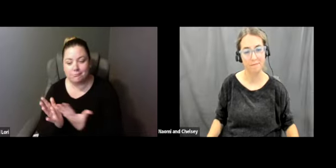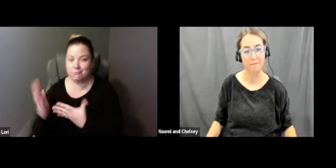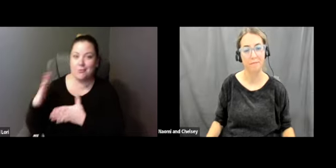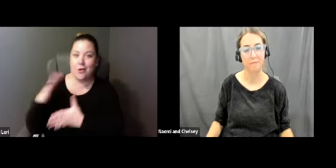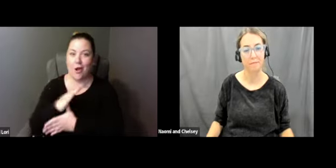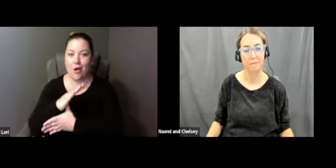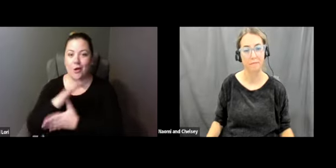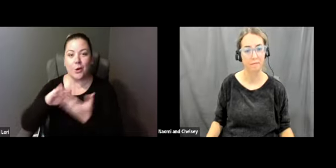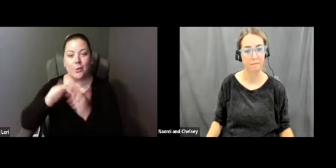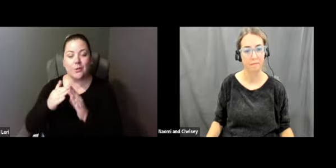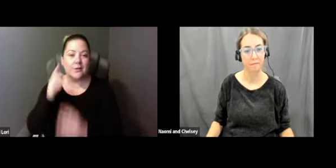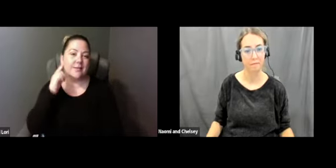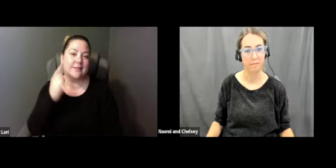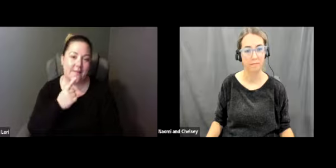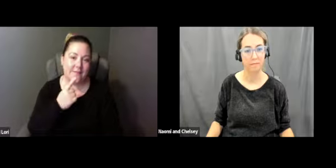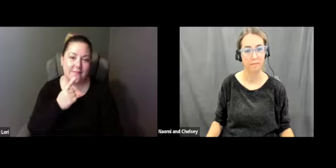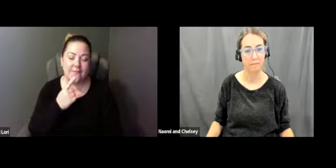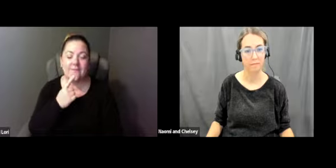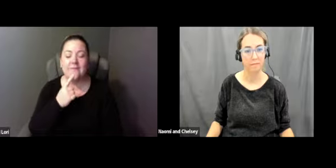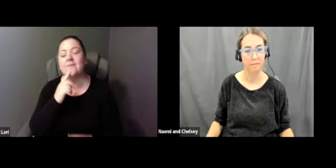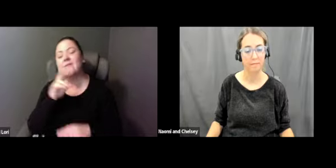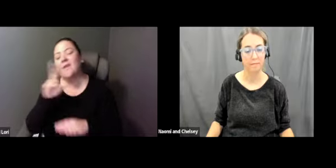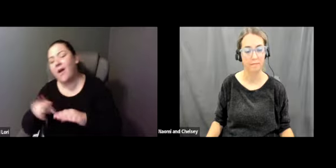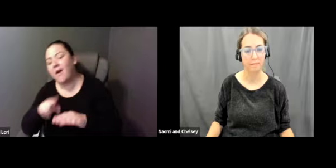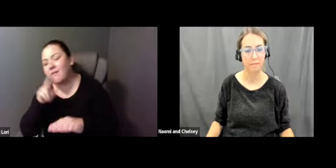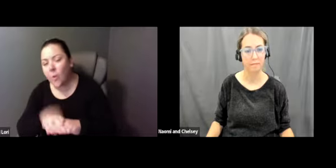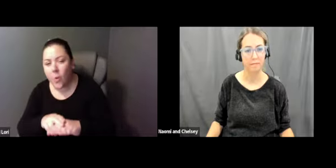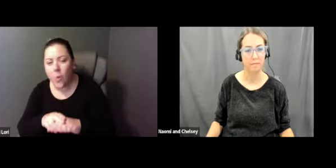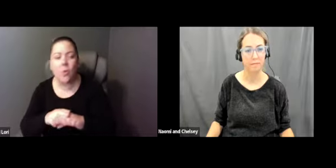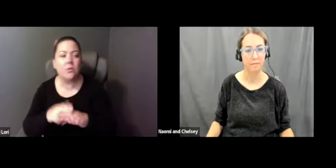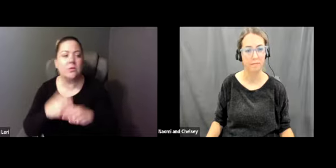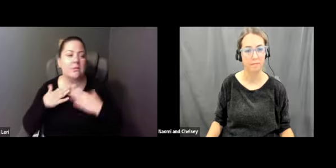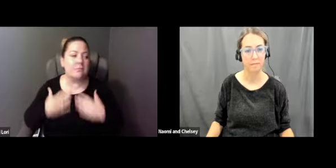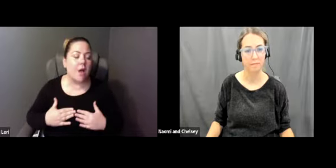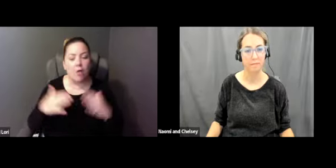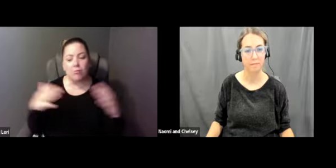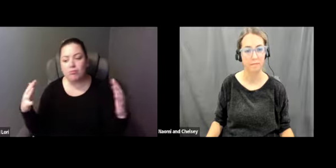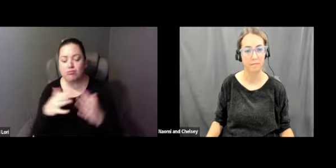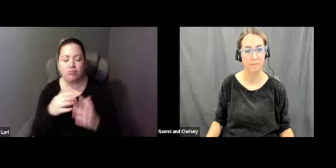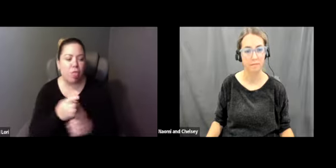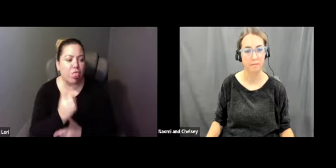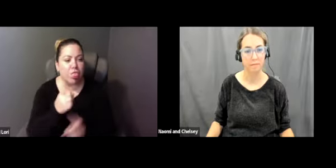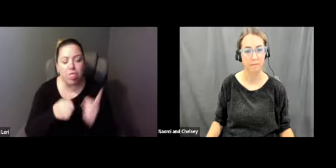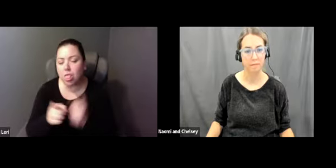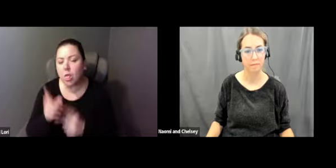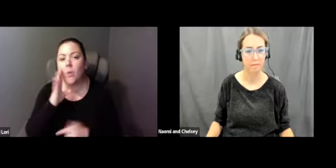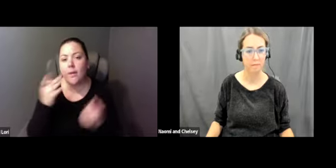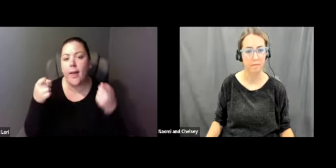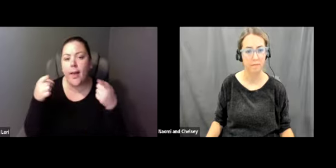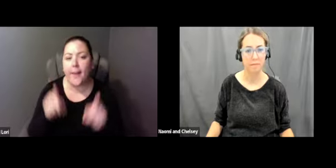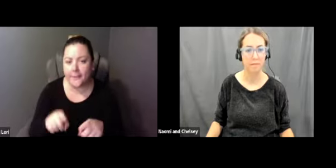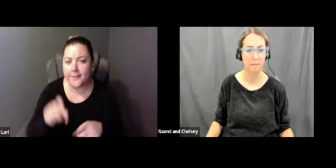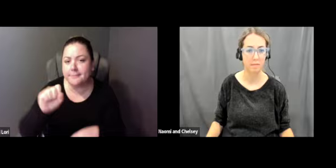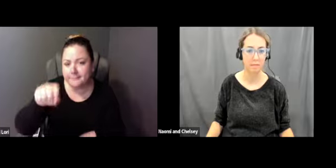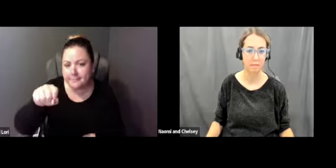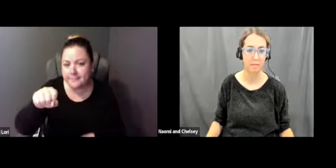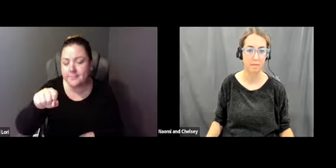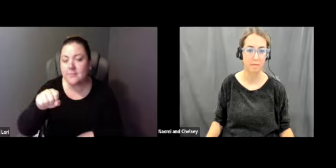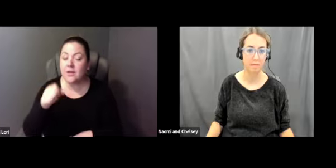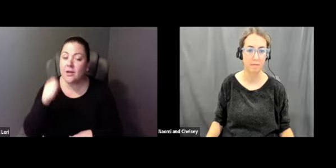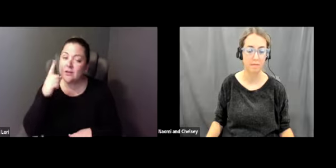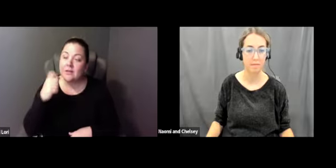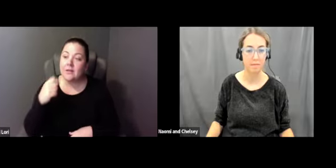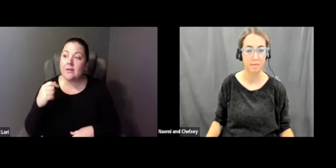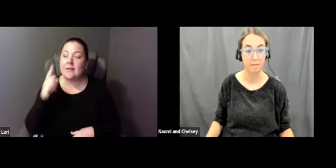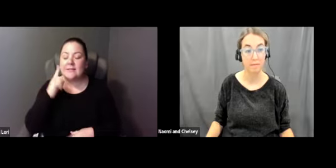sure there's still body shaming that happens. But people who become interpreters, are kind of people that are not on the mainstream. We have